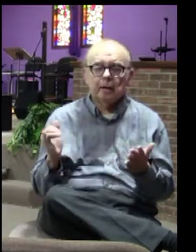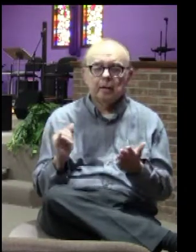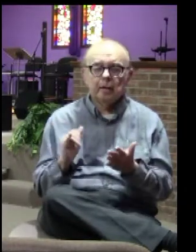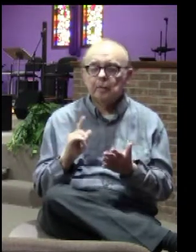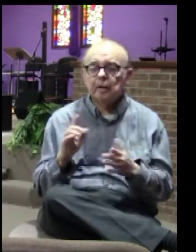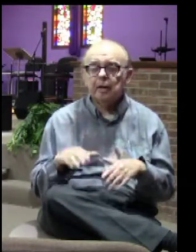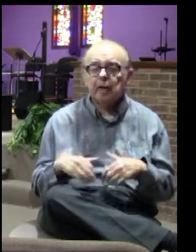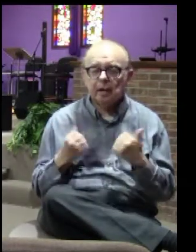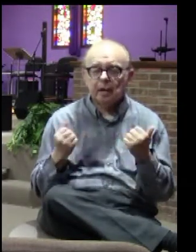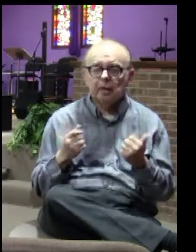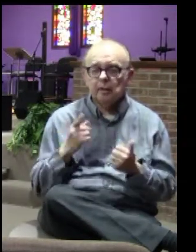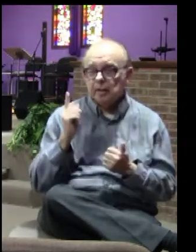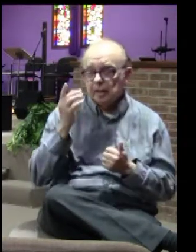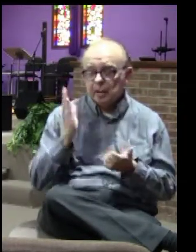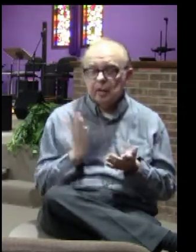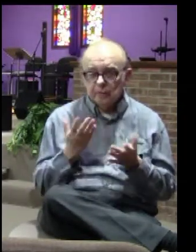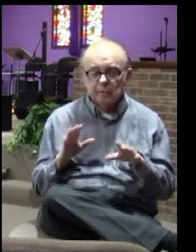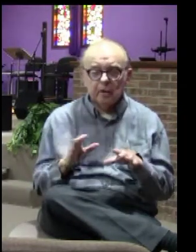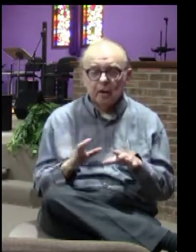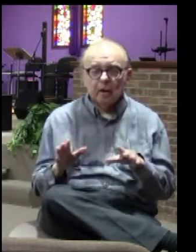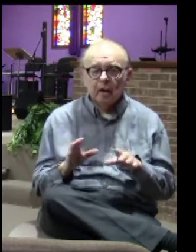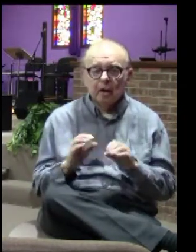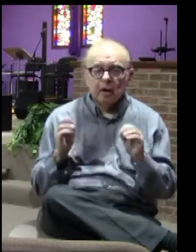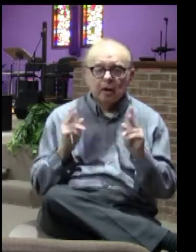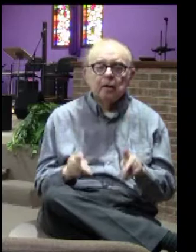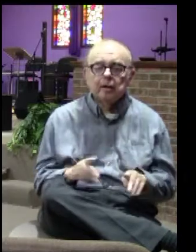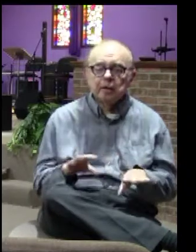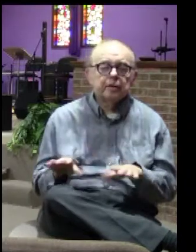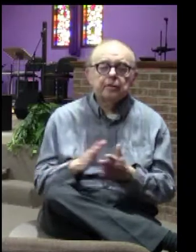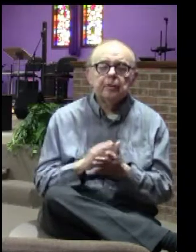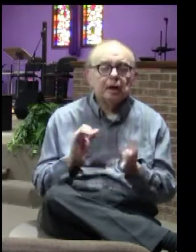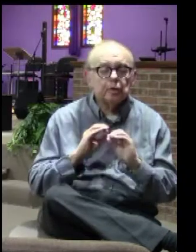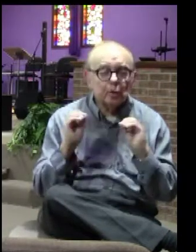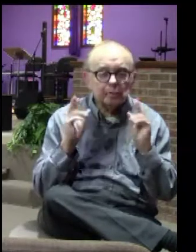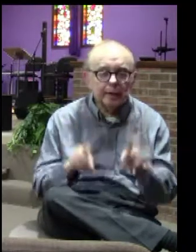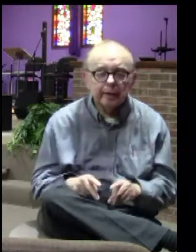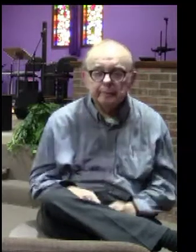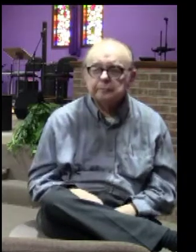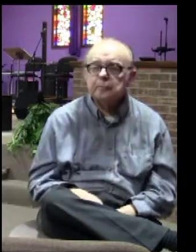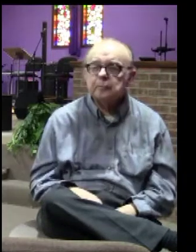in life that He wants you to do, and nobody else can do it.